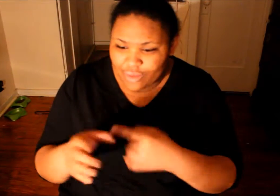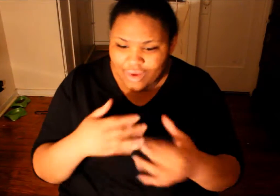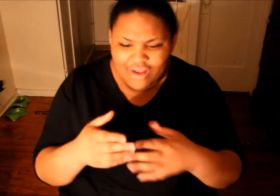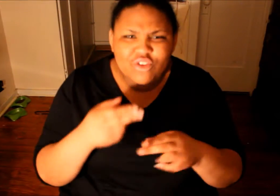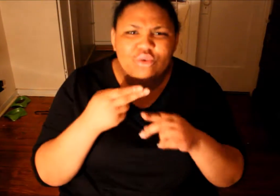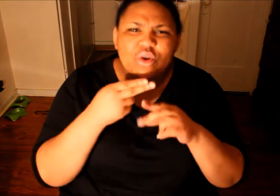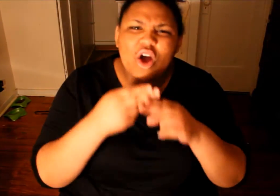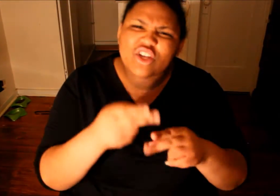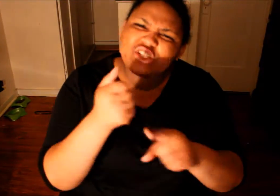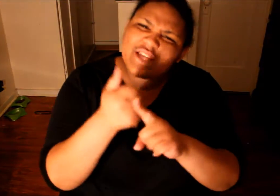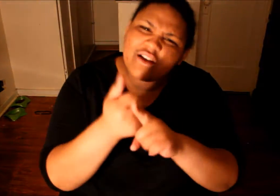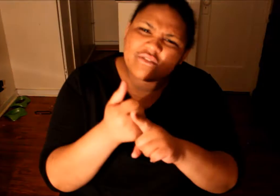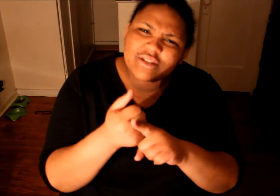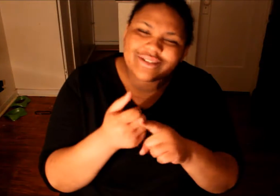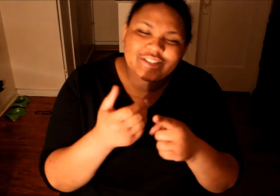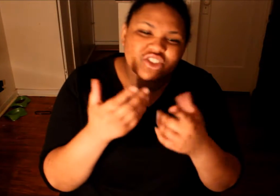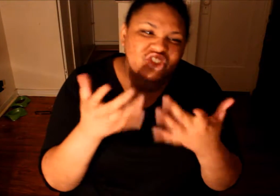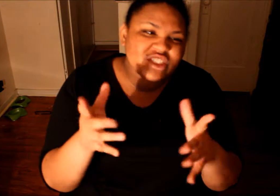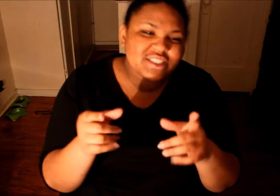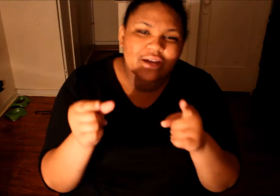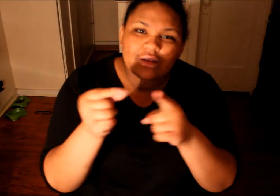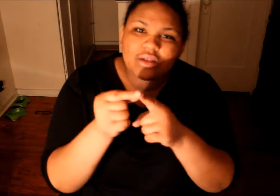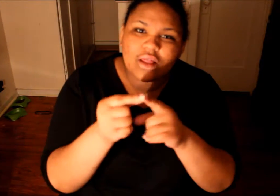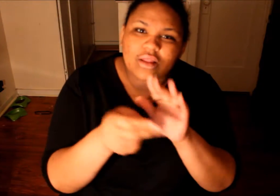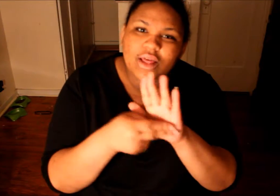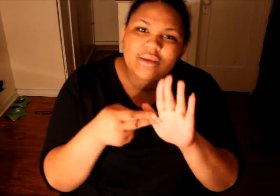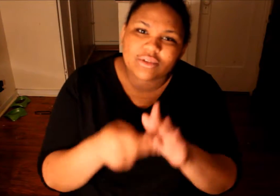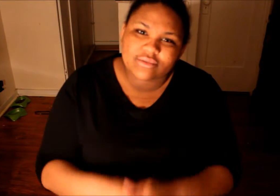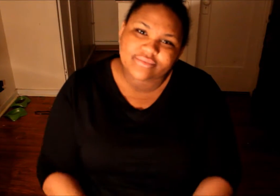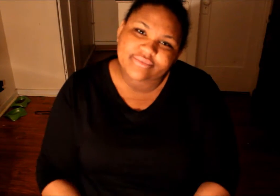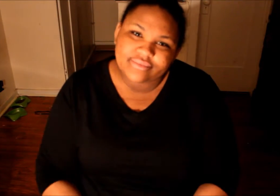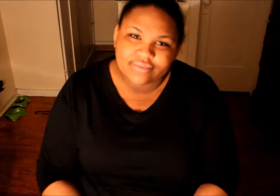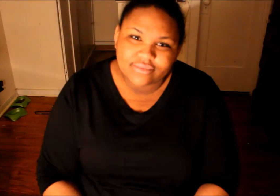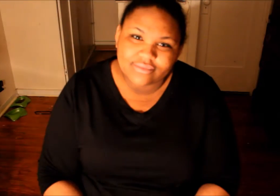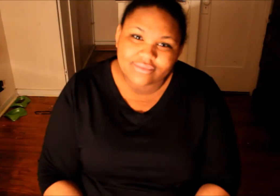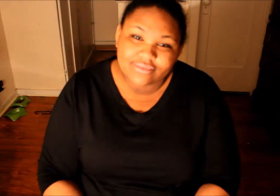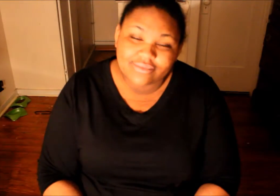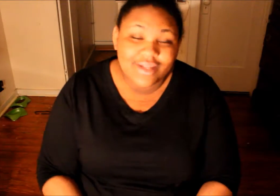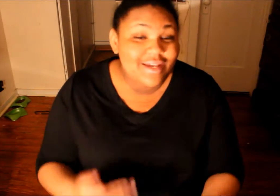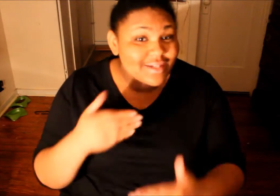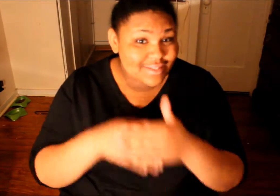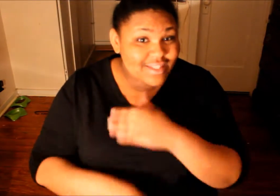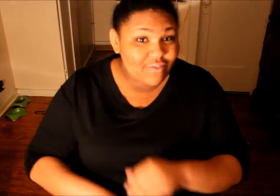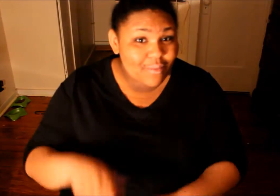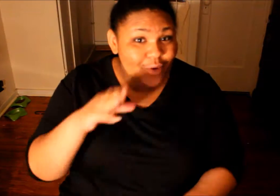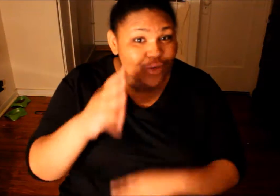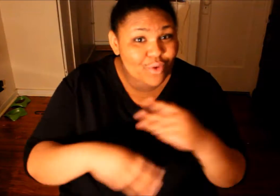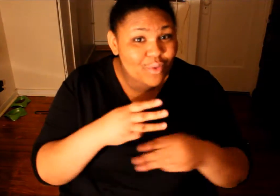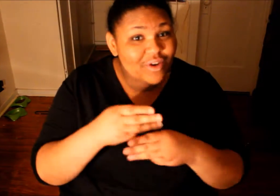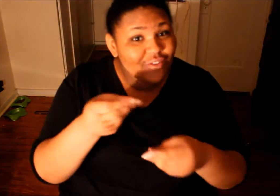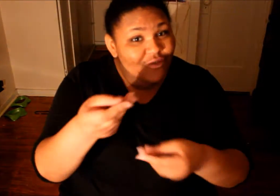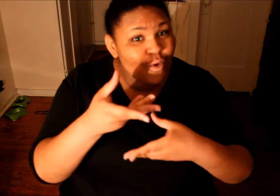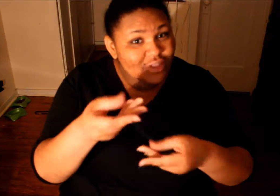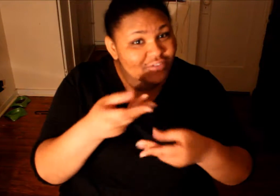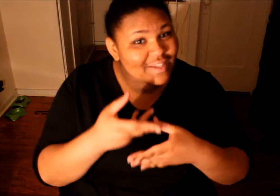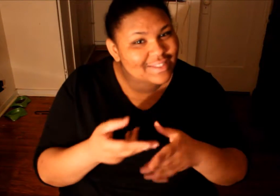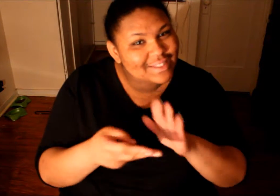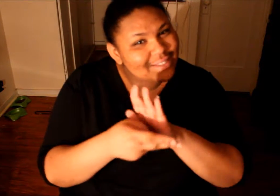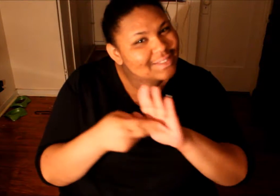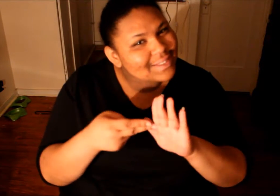call yourself. It's just a label. See, from birth, the world force feeds us these